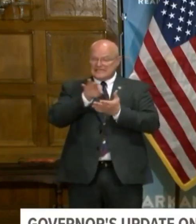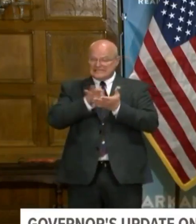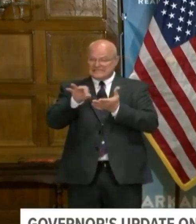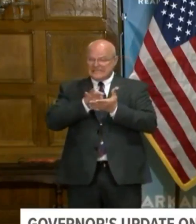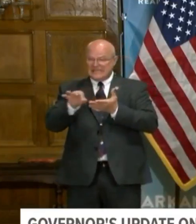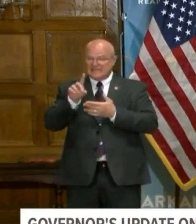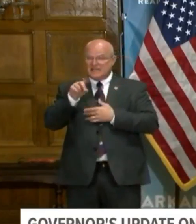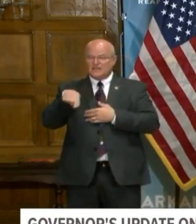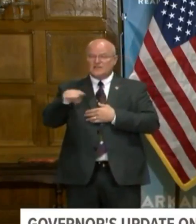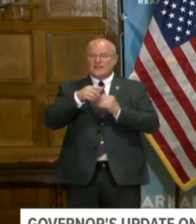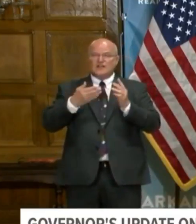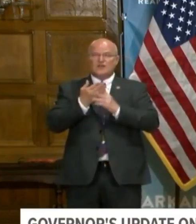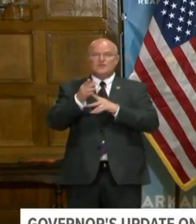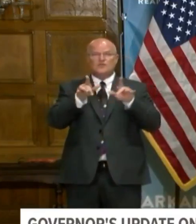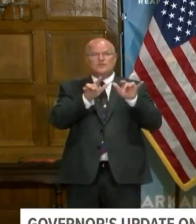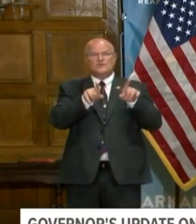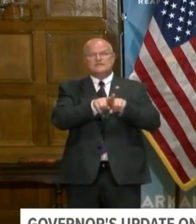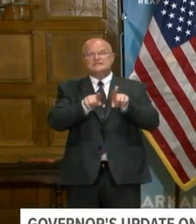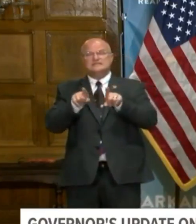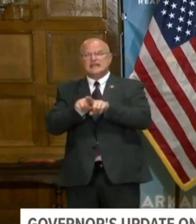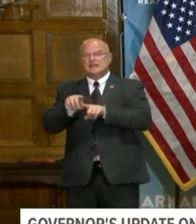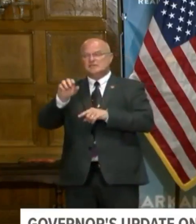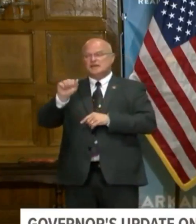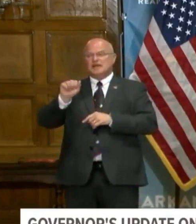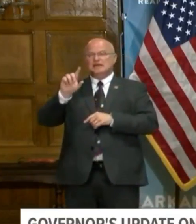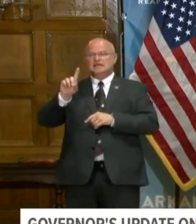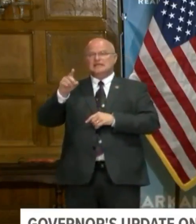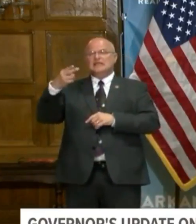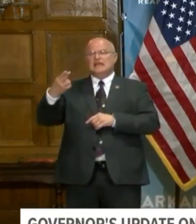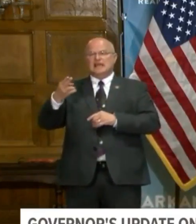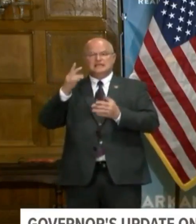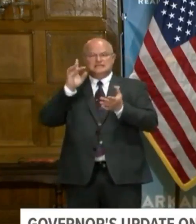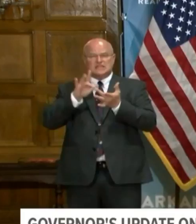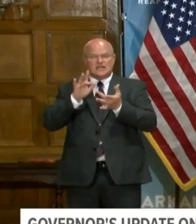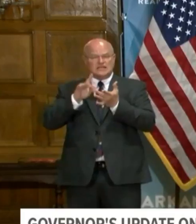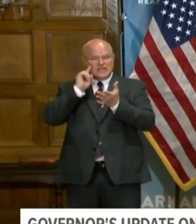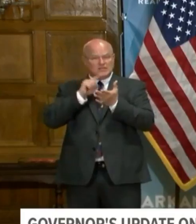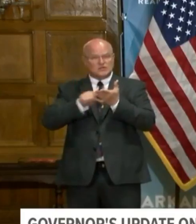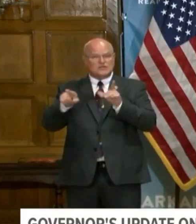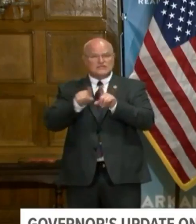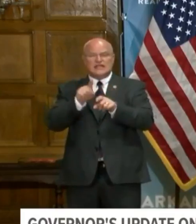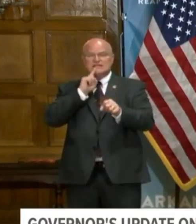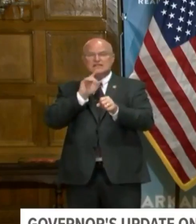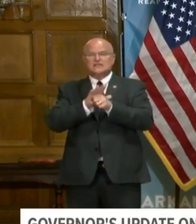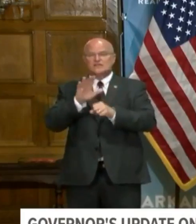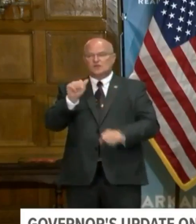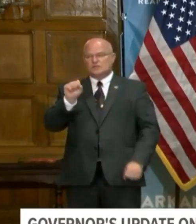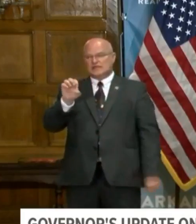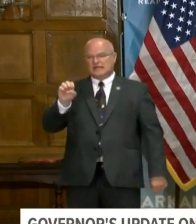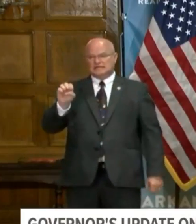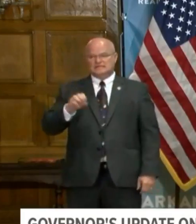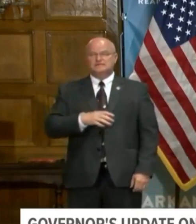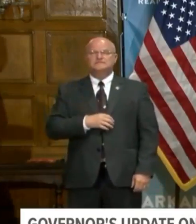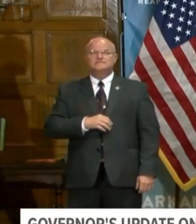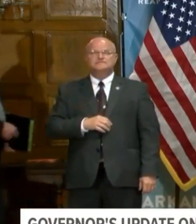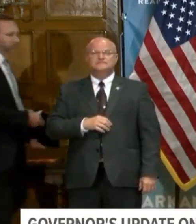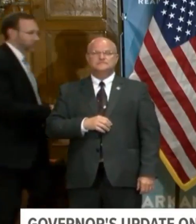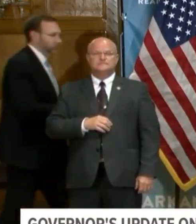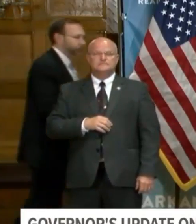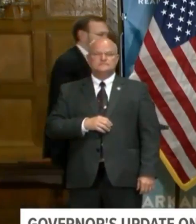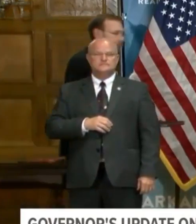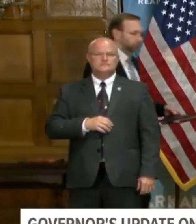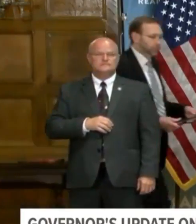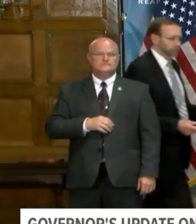counted, and do they go through the same ADH contact tracing as a confirmed case?